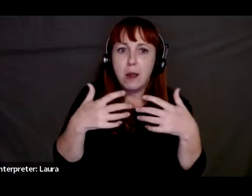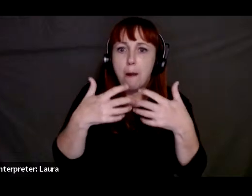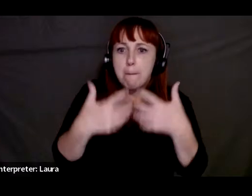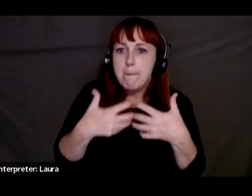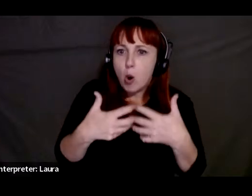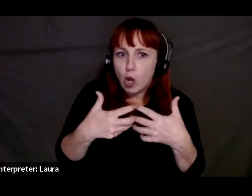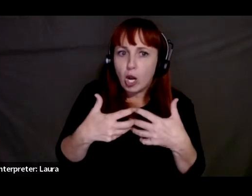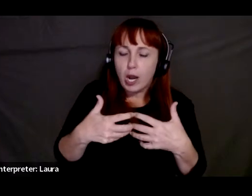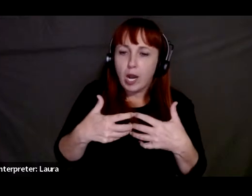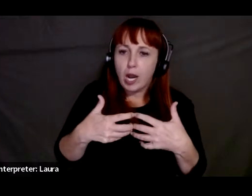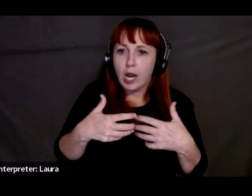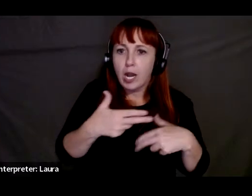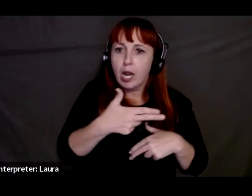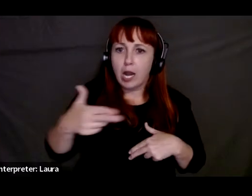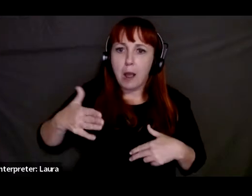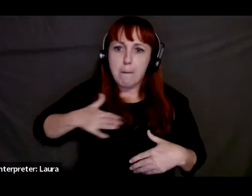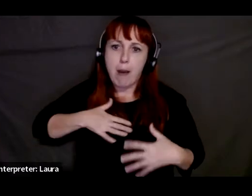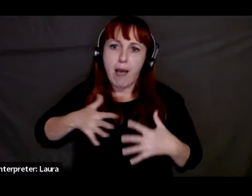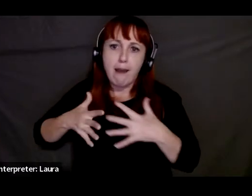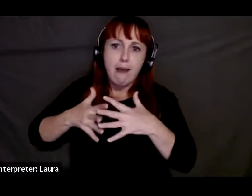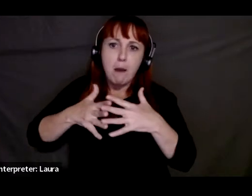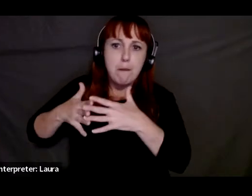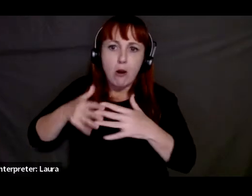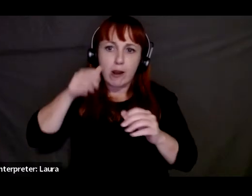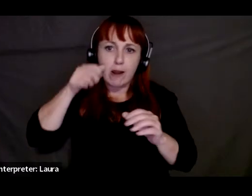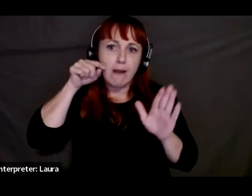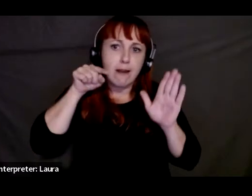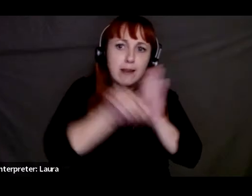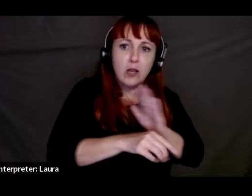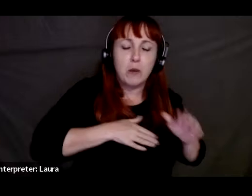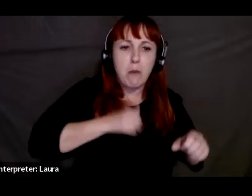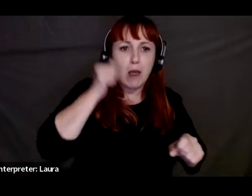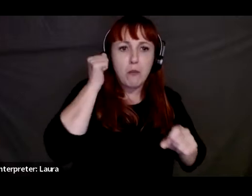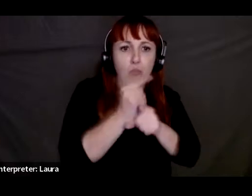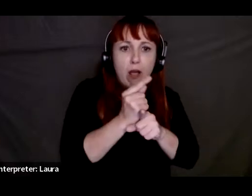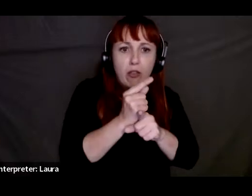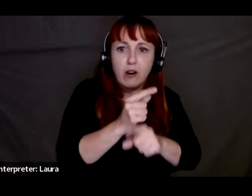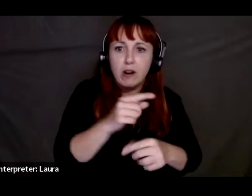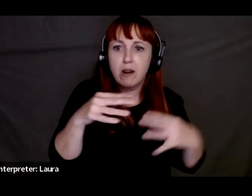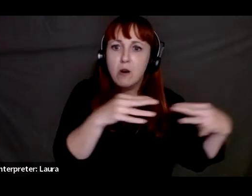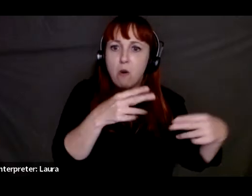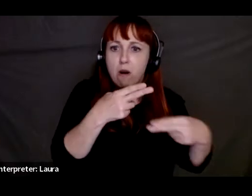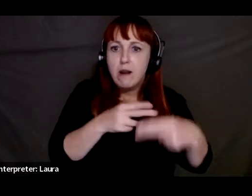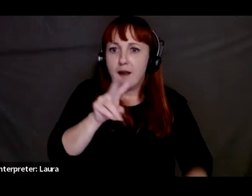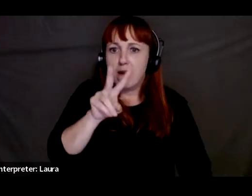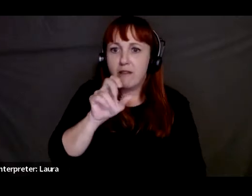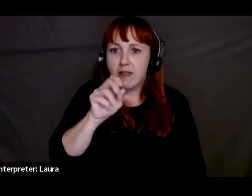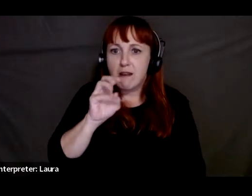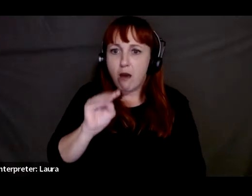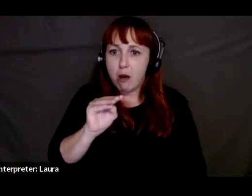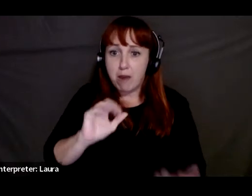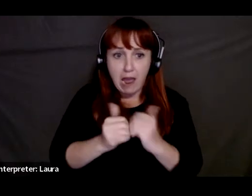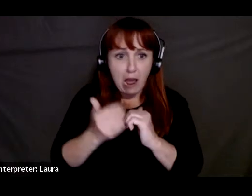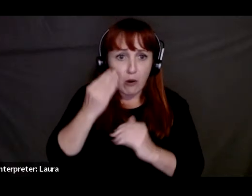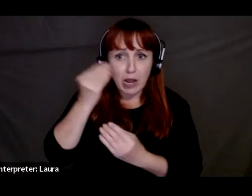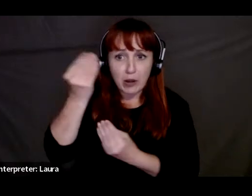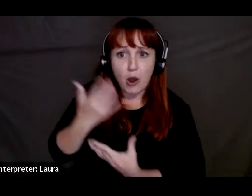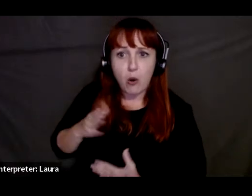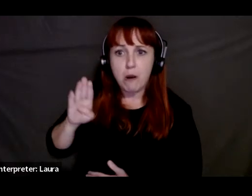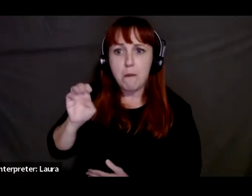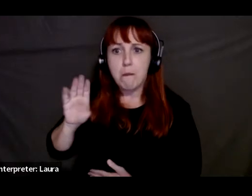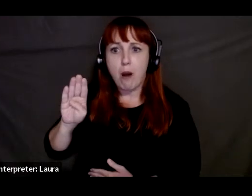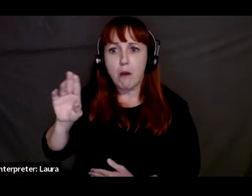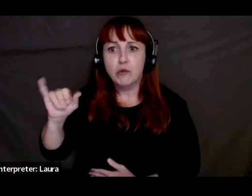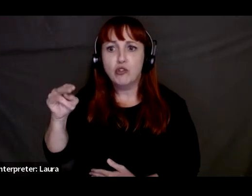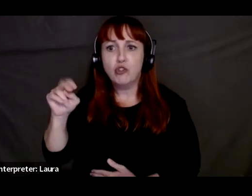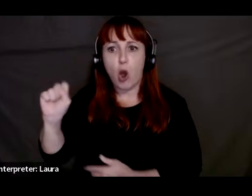My America killed my brother Bobby in Vietnam. How I found that out? Bob